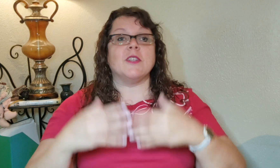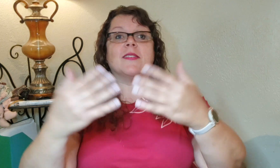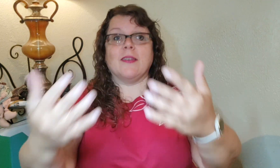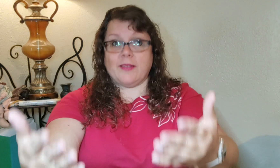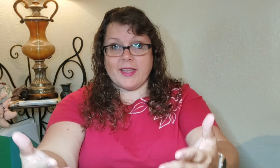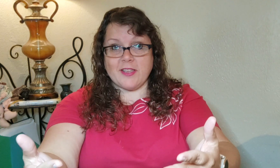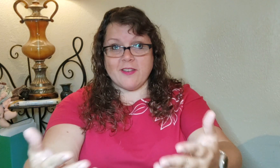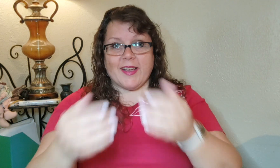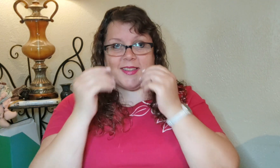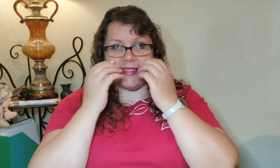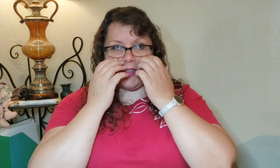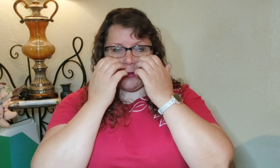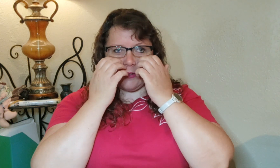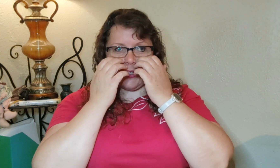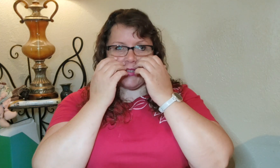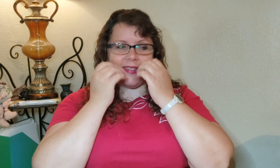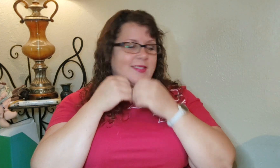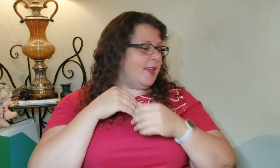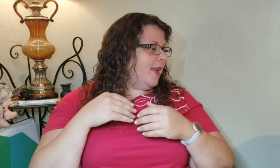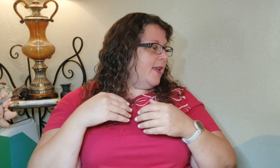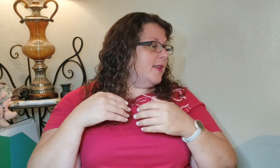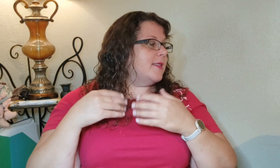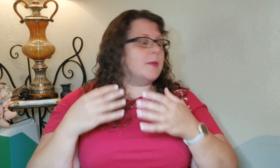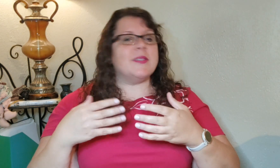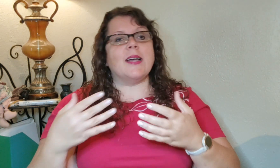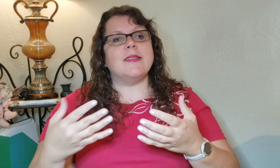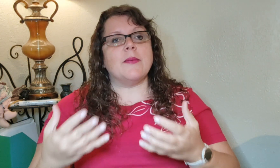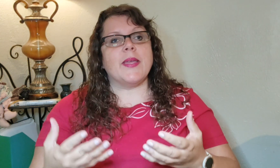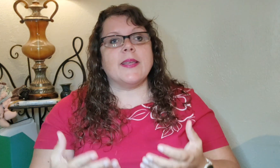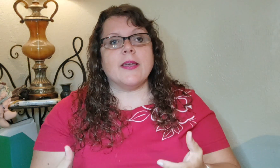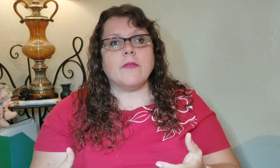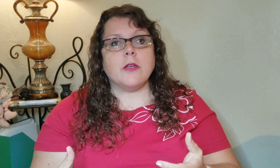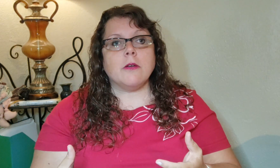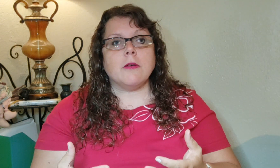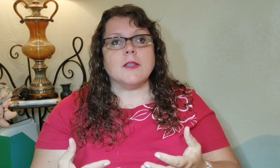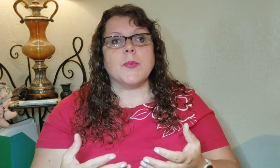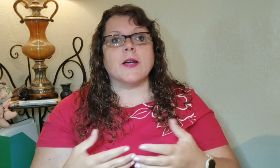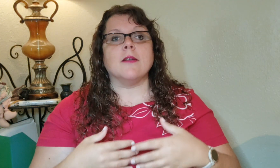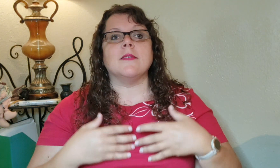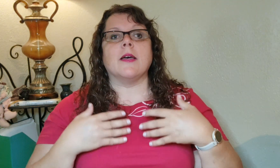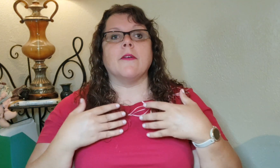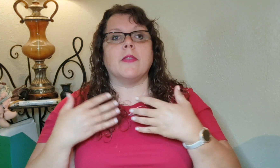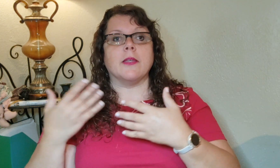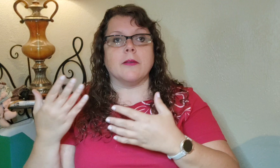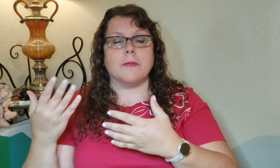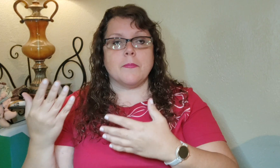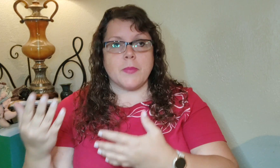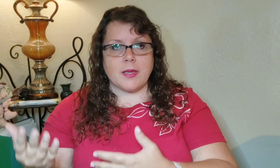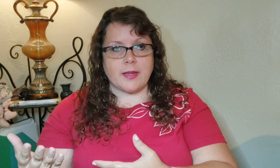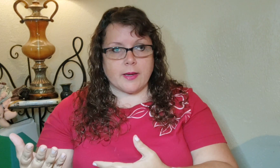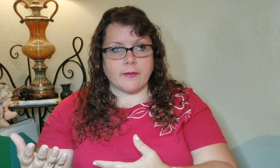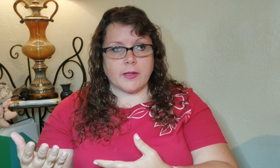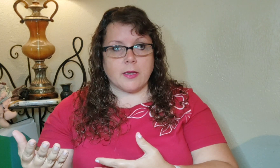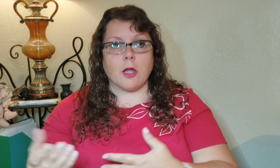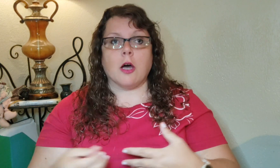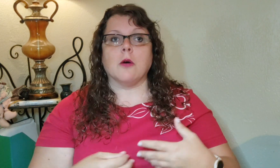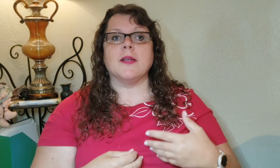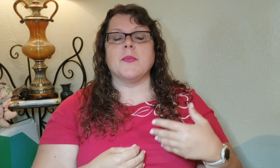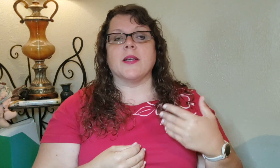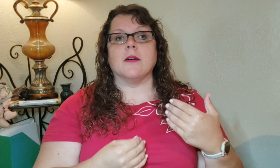just letting you guys know, because some signs I may give you is because of the meaning of it, not always